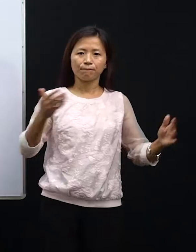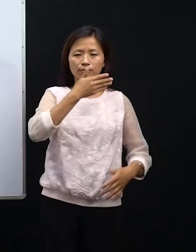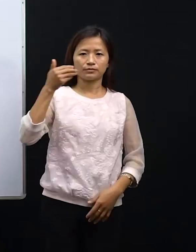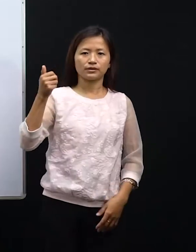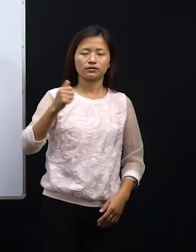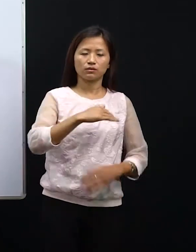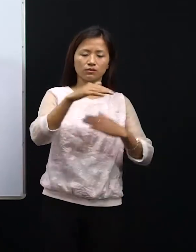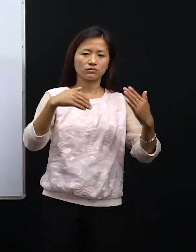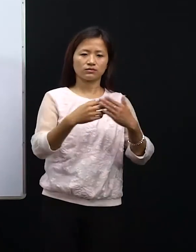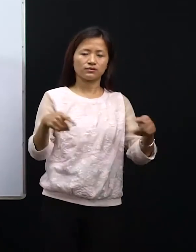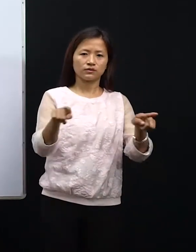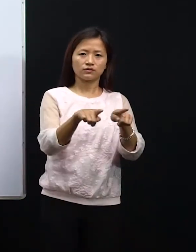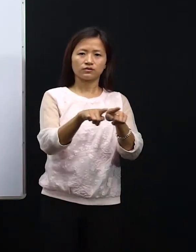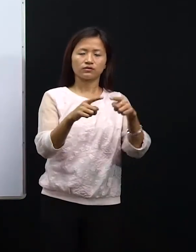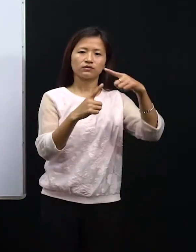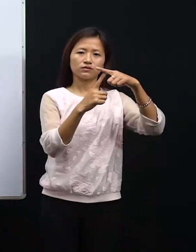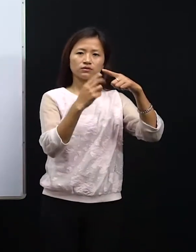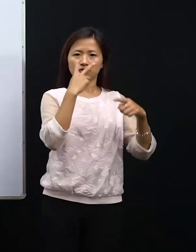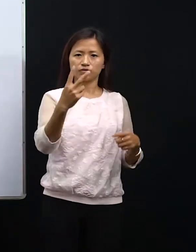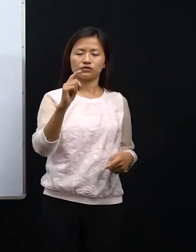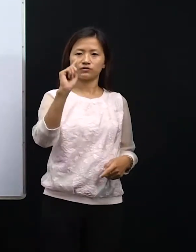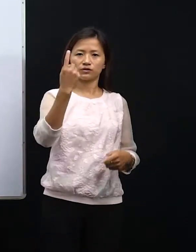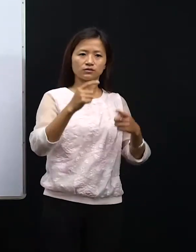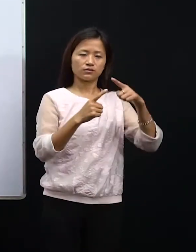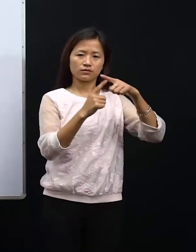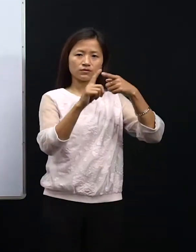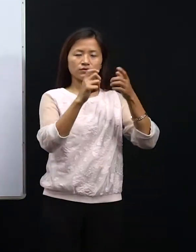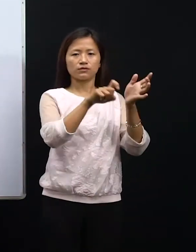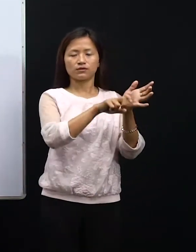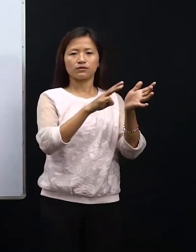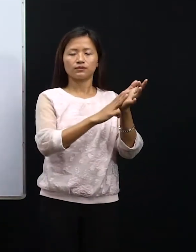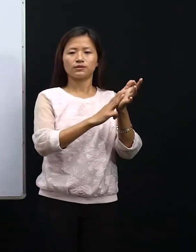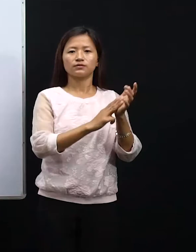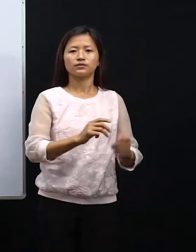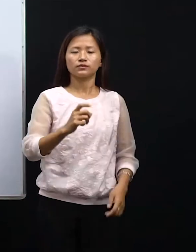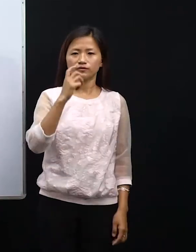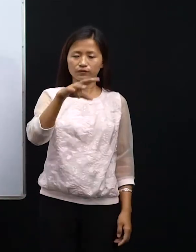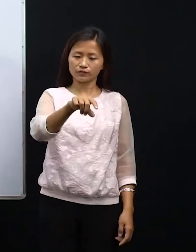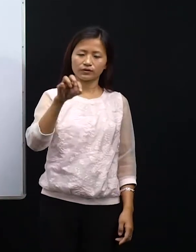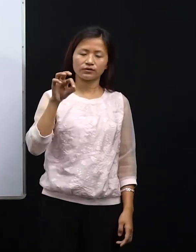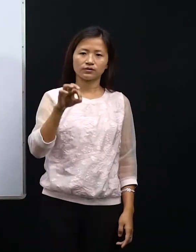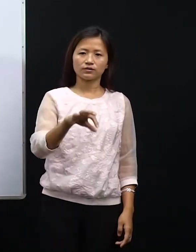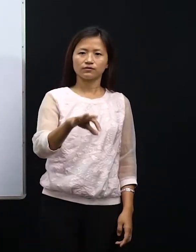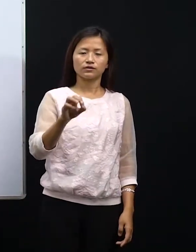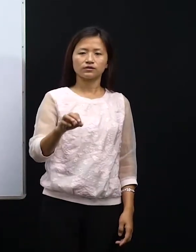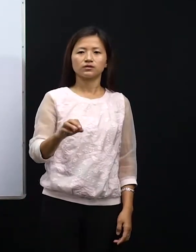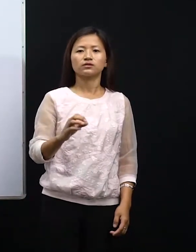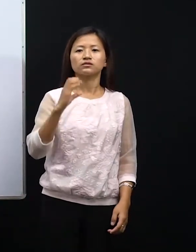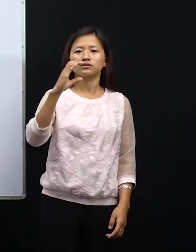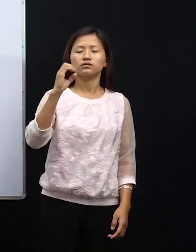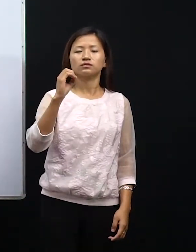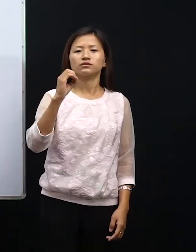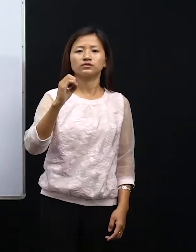the same. Just look for terms first, and then among the terms find the coefficients. But keep in mind